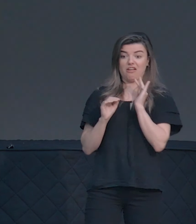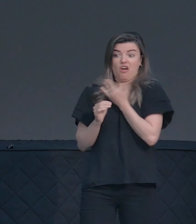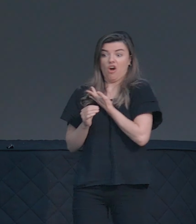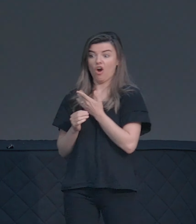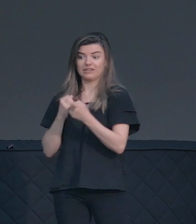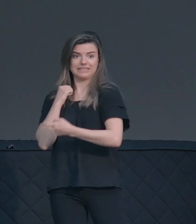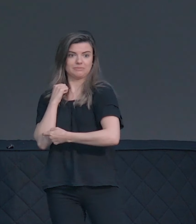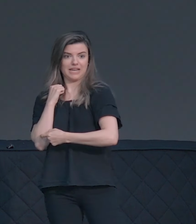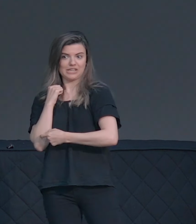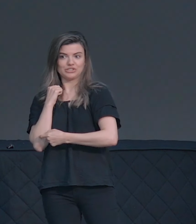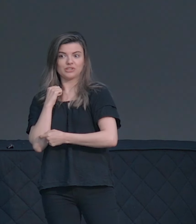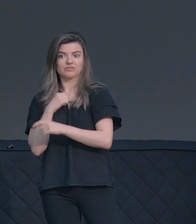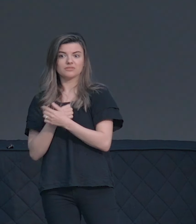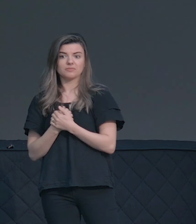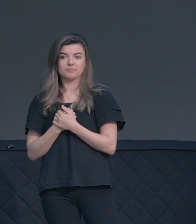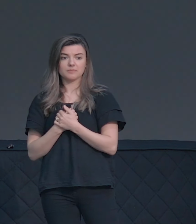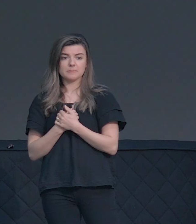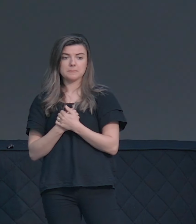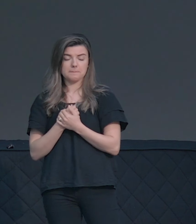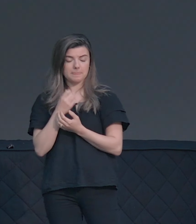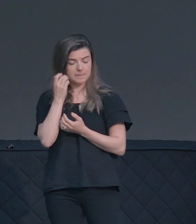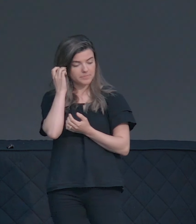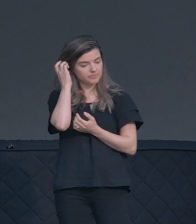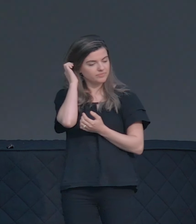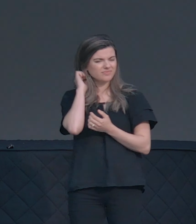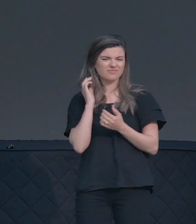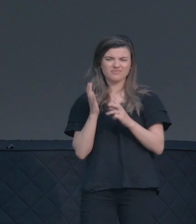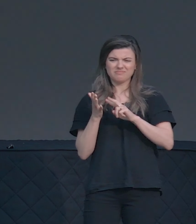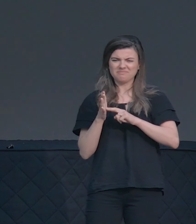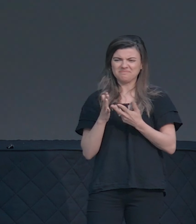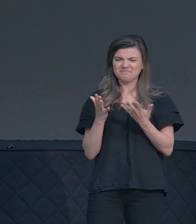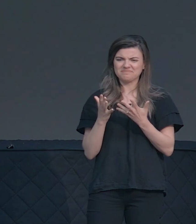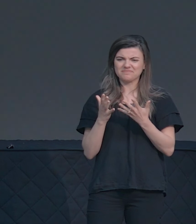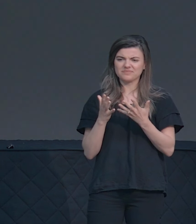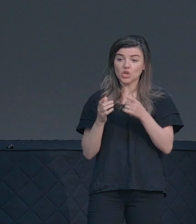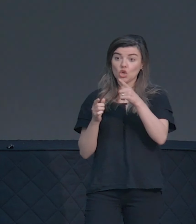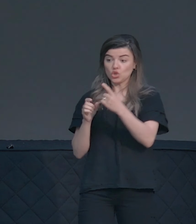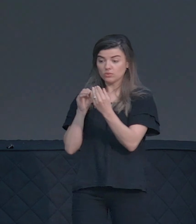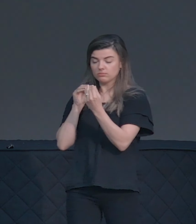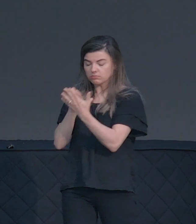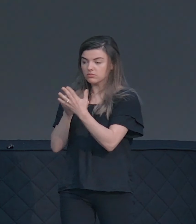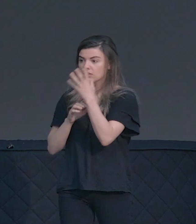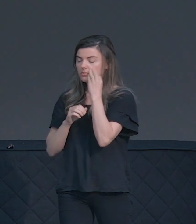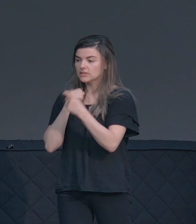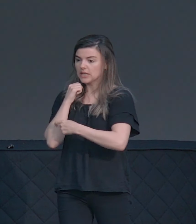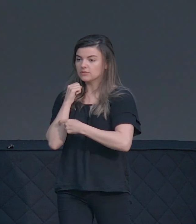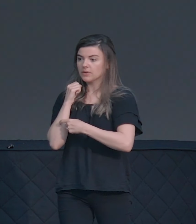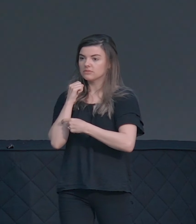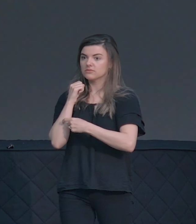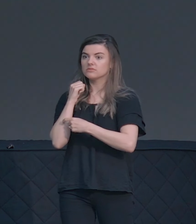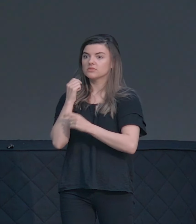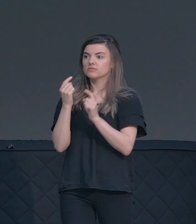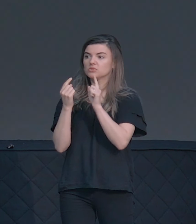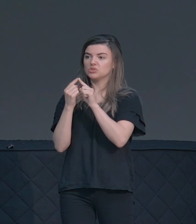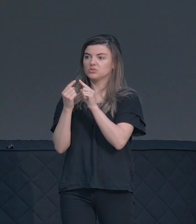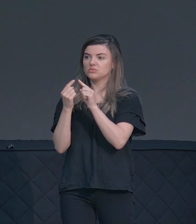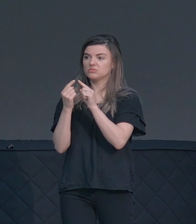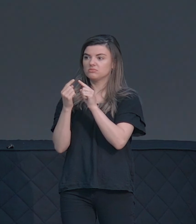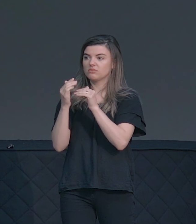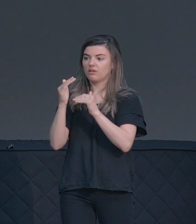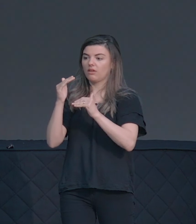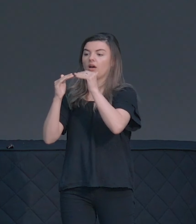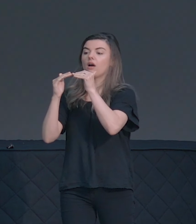have ever faced. Here's what I mean by that. You face temptation up to a certain point,